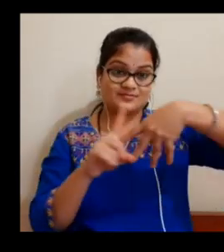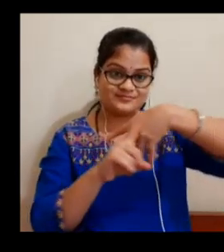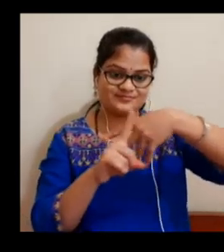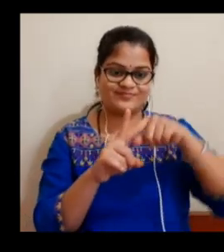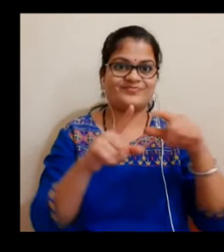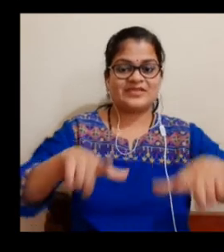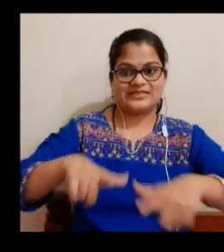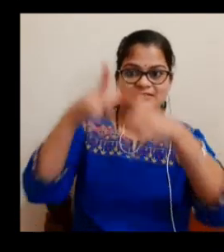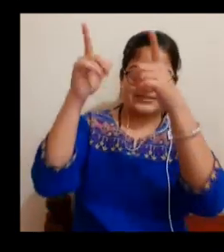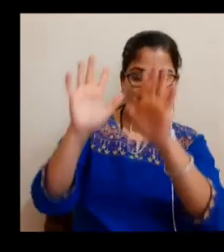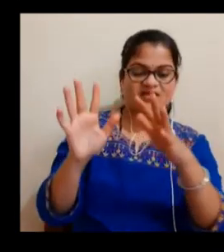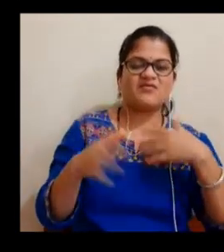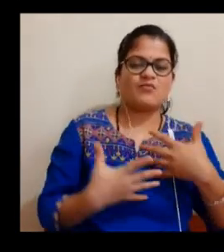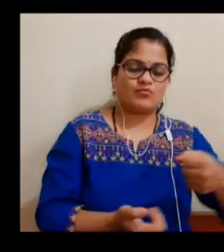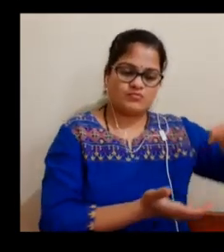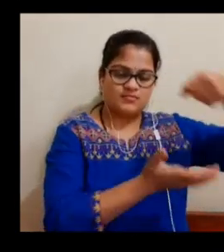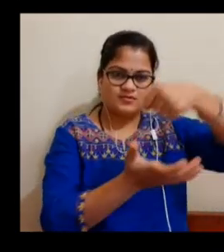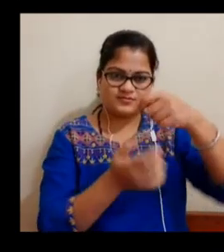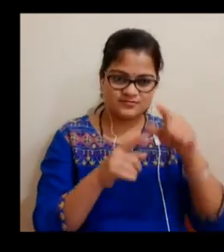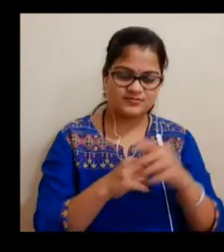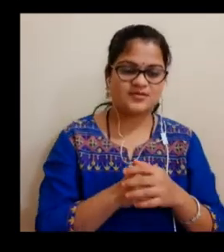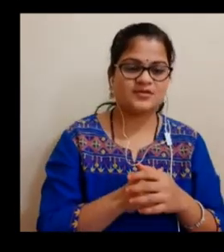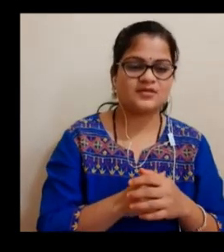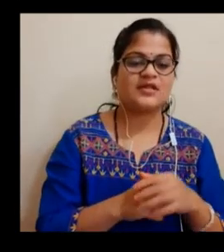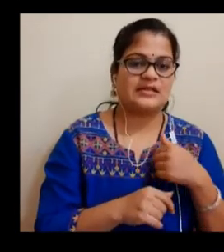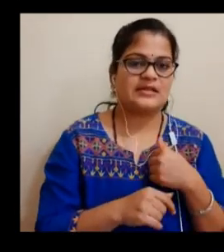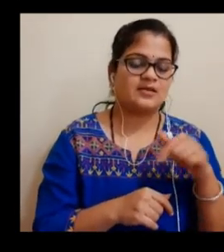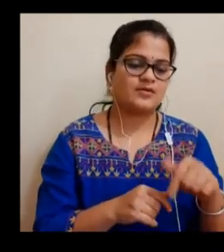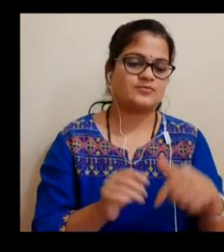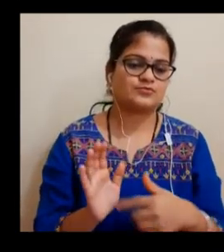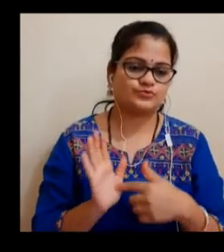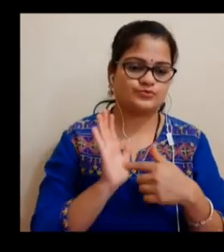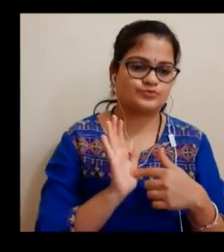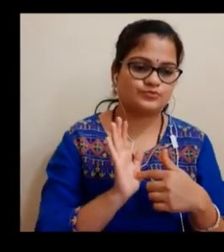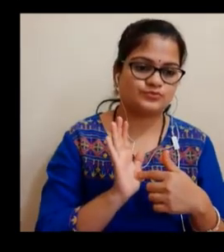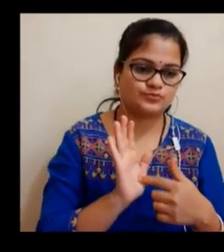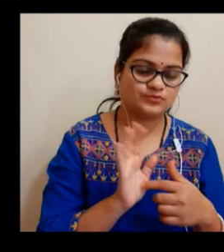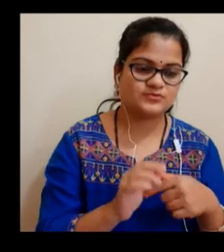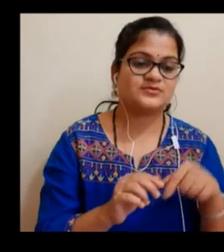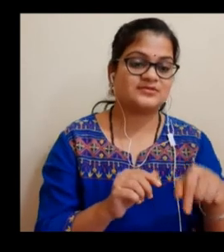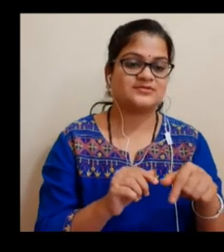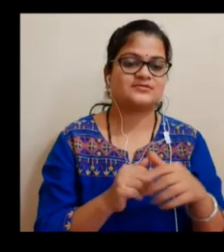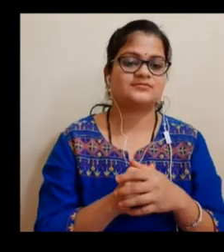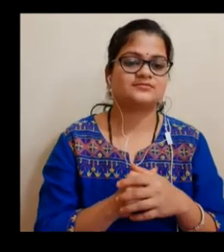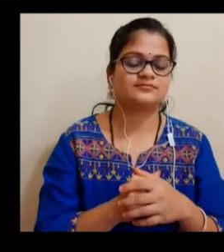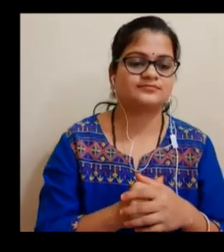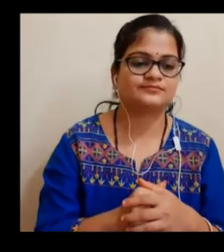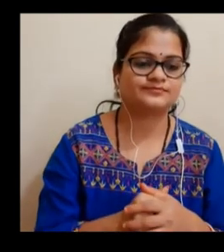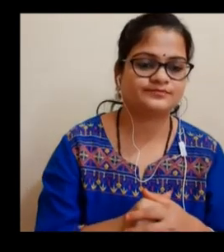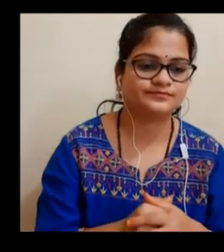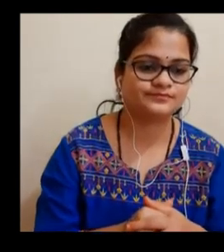in the background, right? So what you can do is, I'm going to copy this